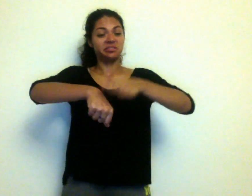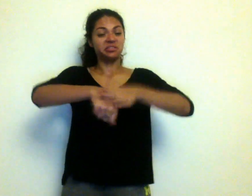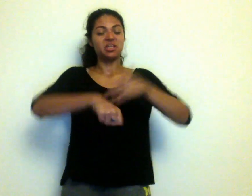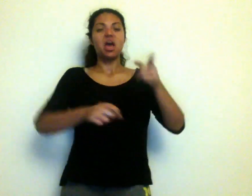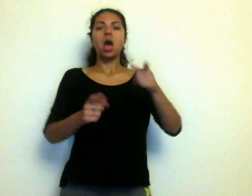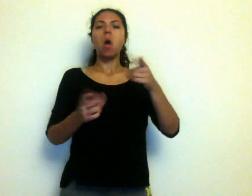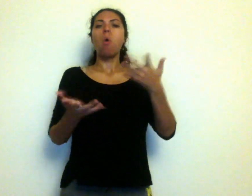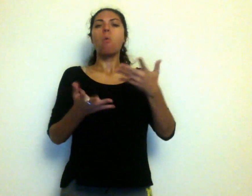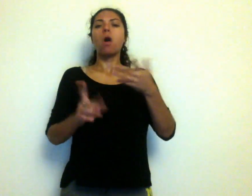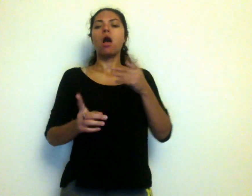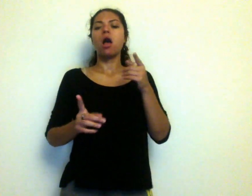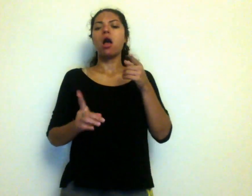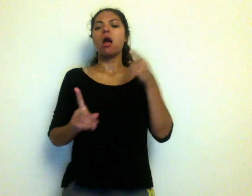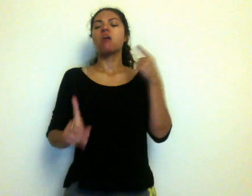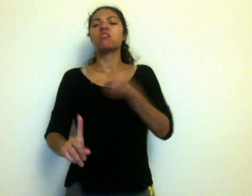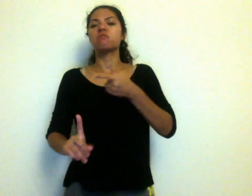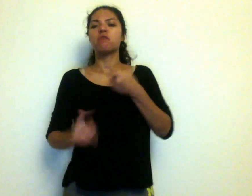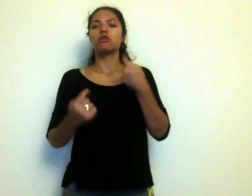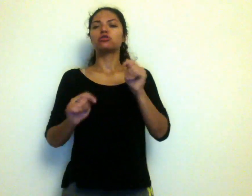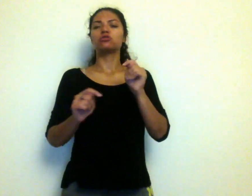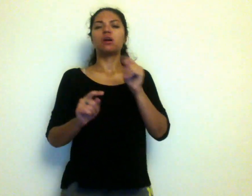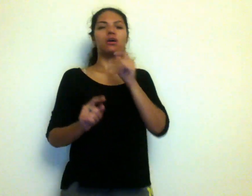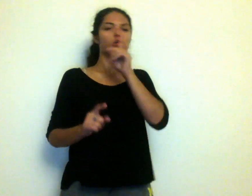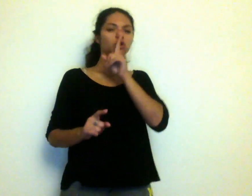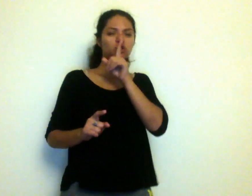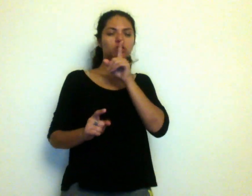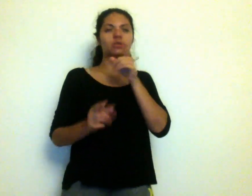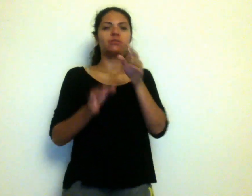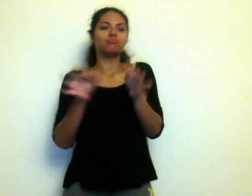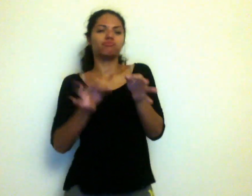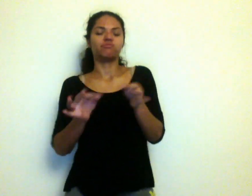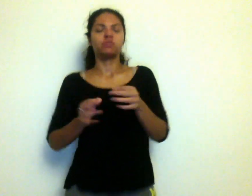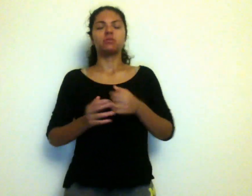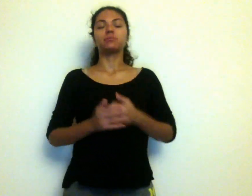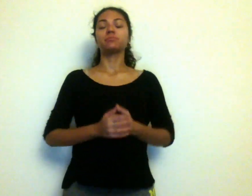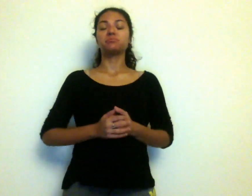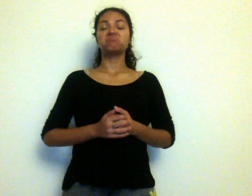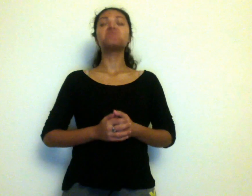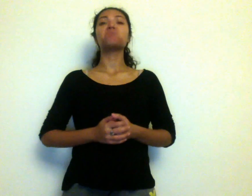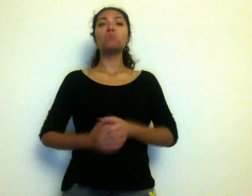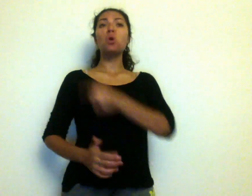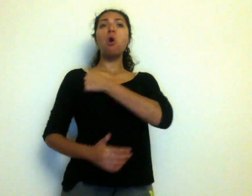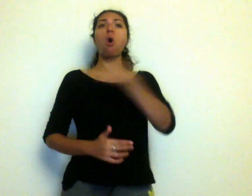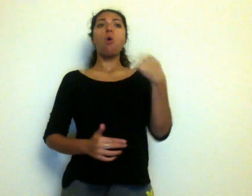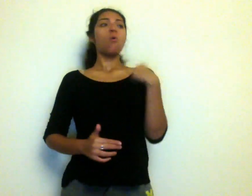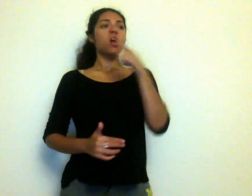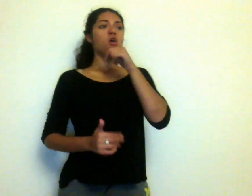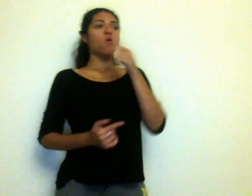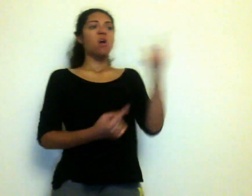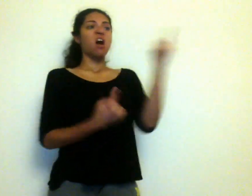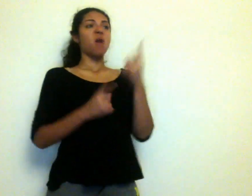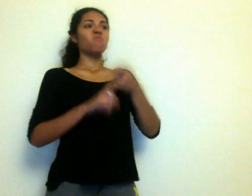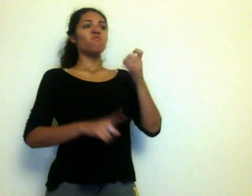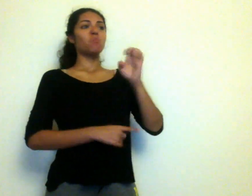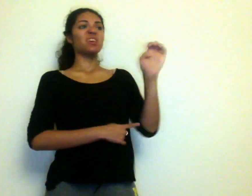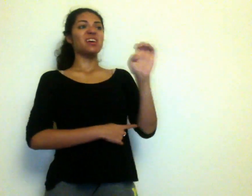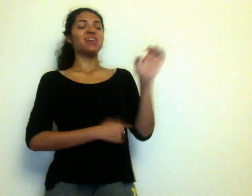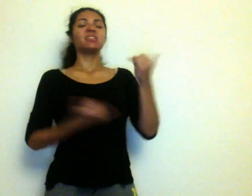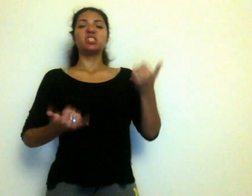and I think it's fascinating why he said it. We who come from the East have sat here on the platform today, and have sat here